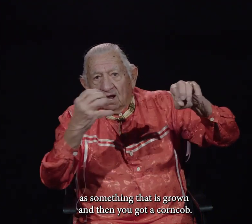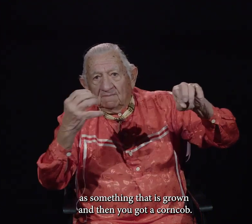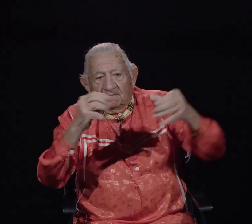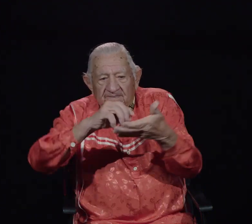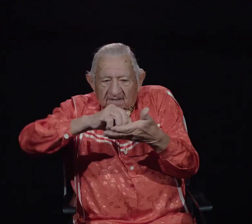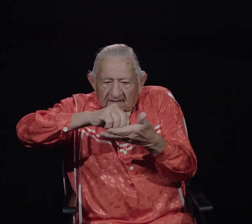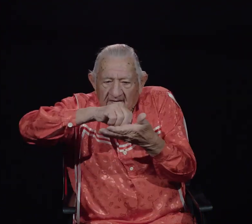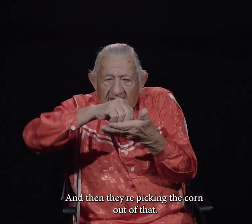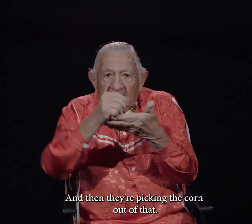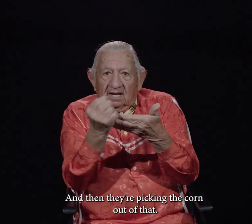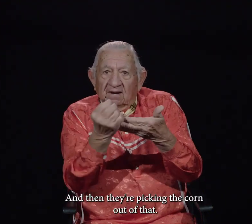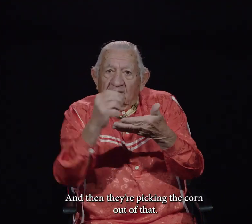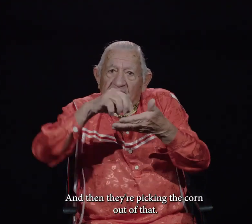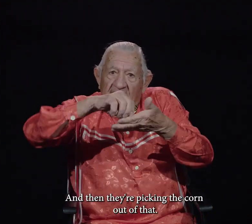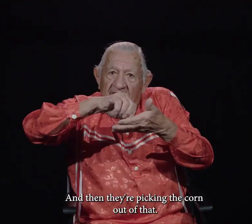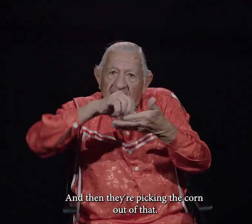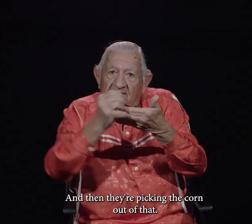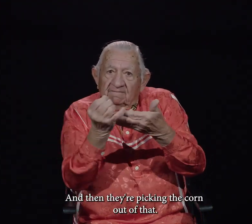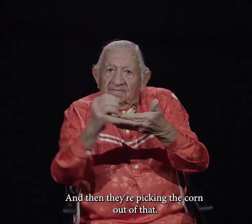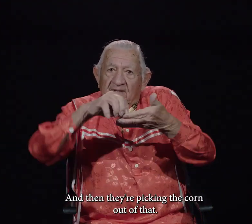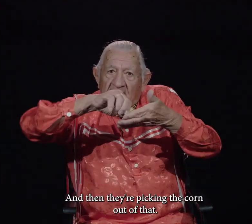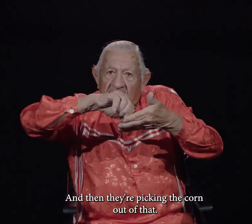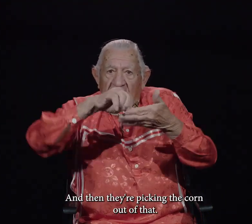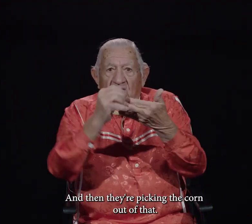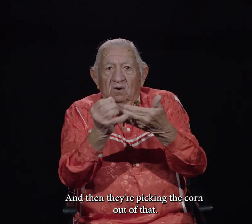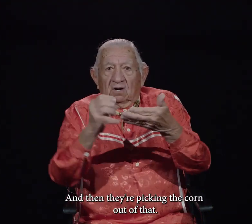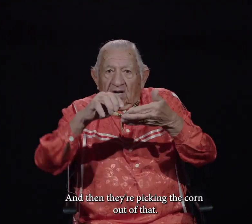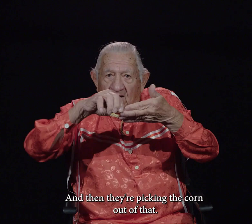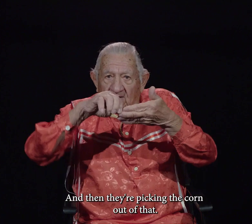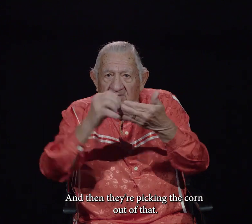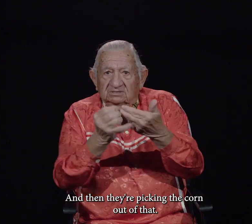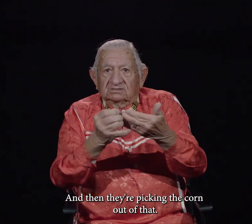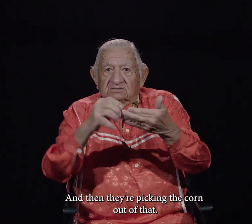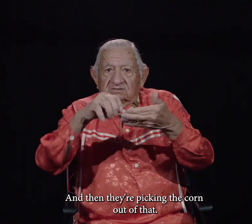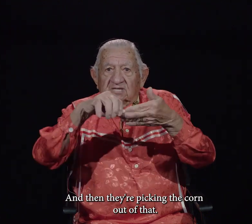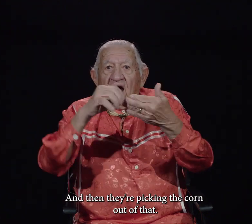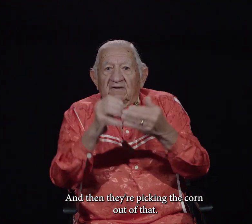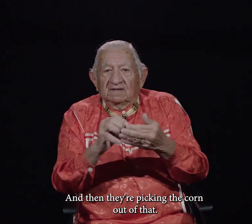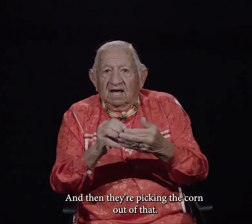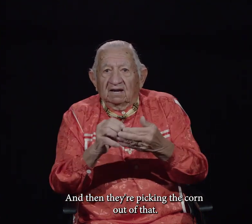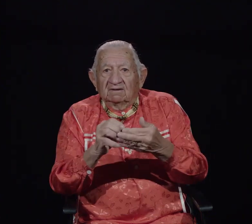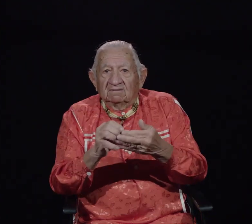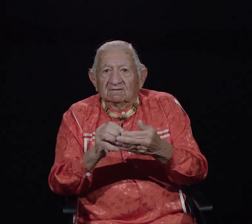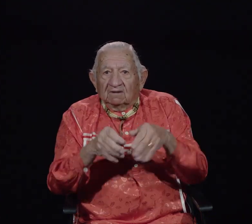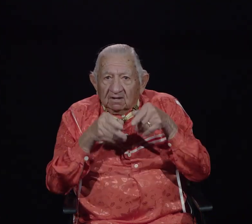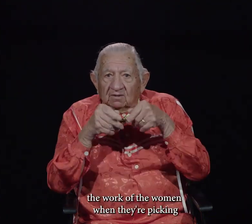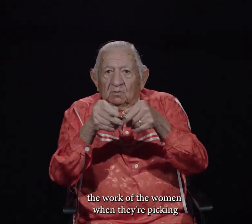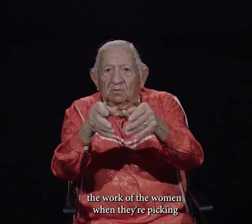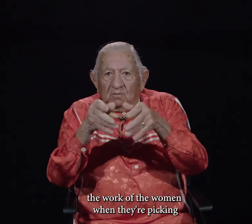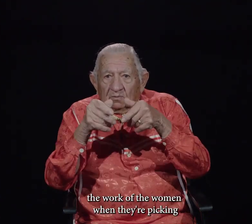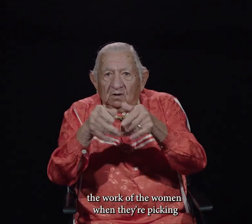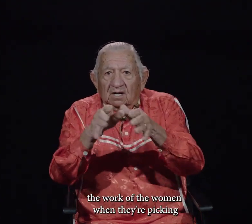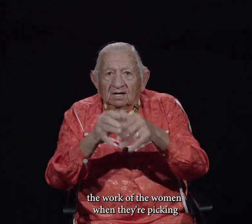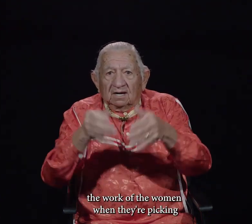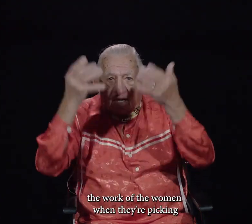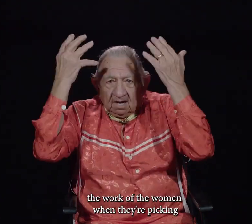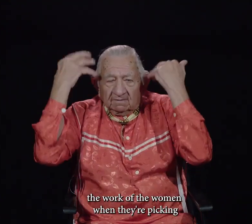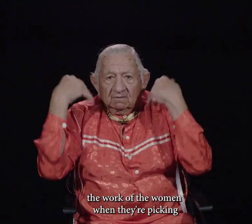cob, and then they're picking the corn hulls out of that. The work of the